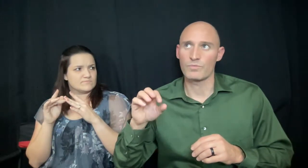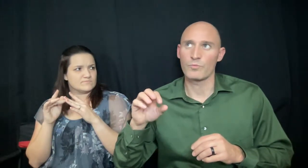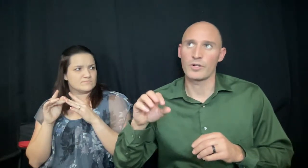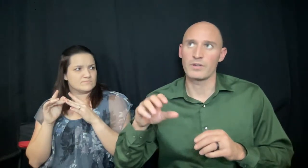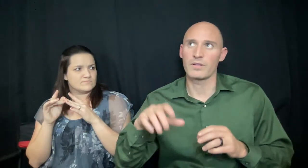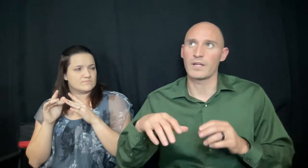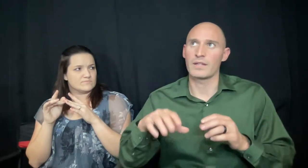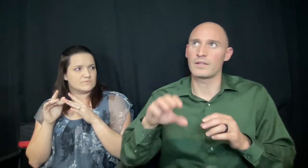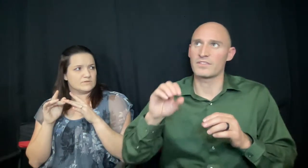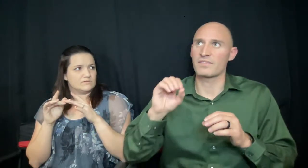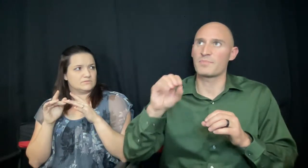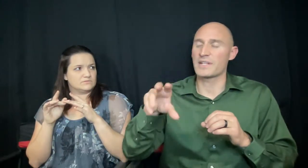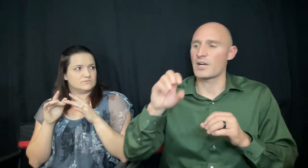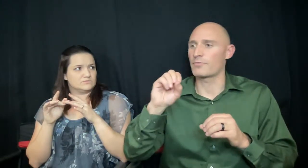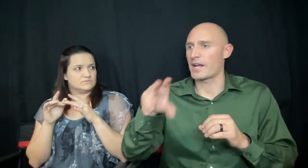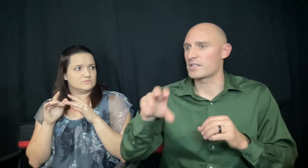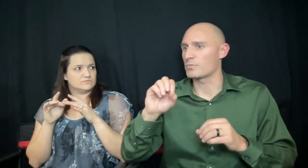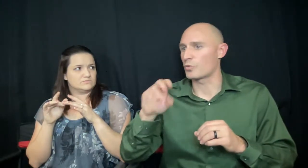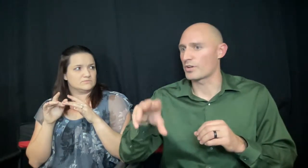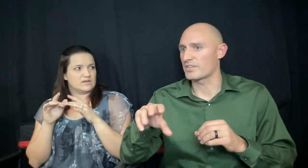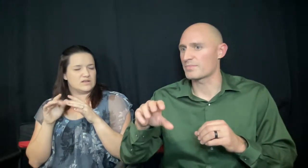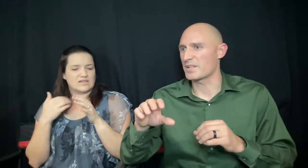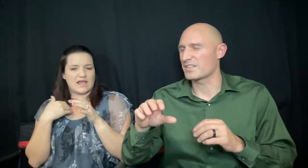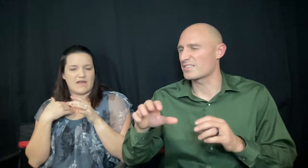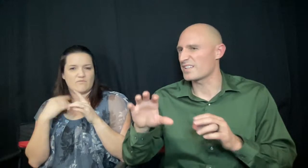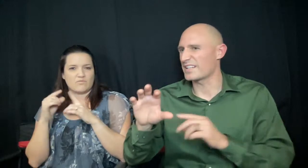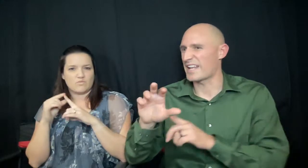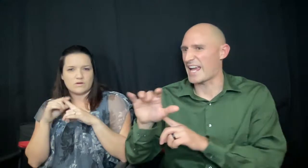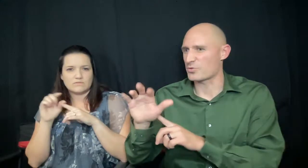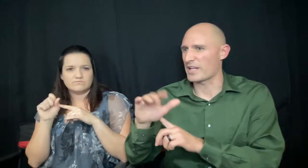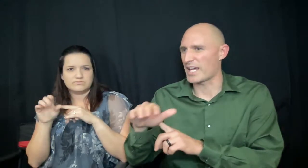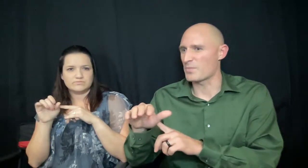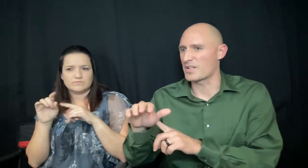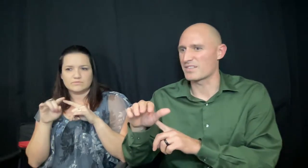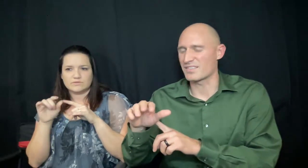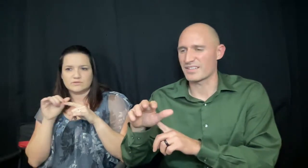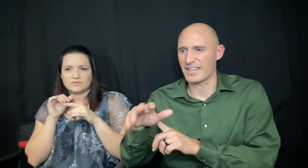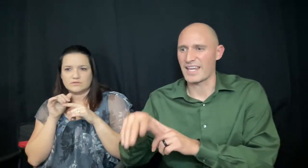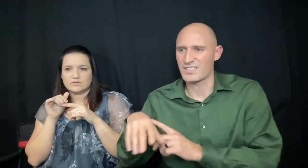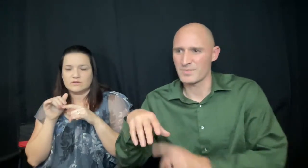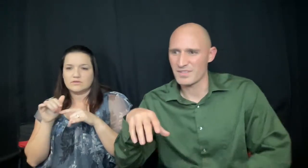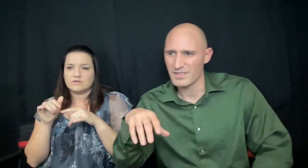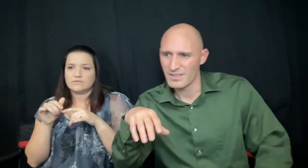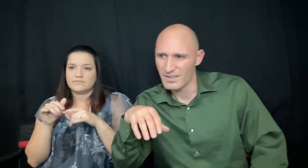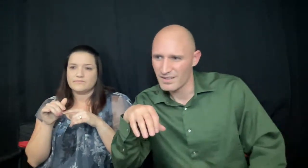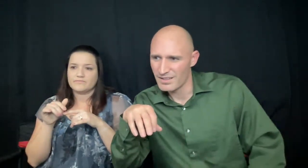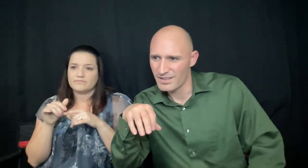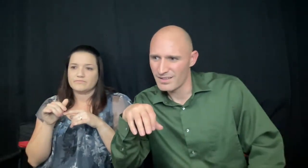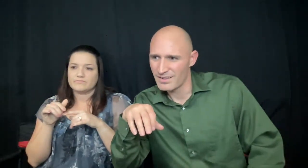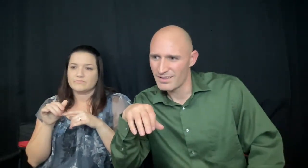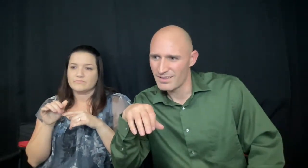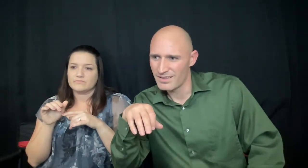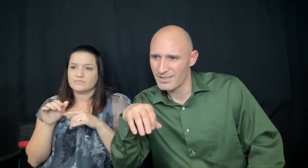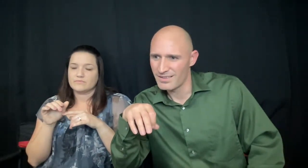where it'll just spit out random words, but it's not an actual hand, but it's just like the hand. Yeah, I'm doing that